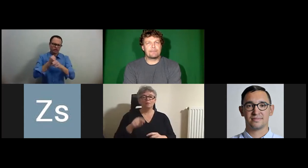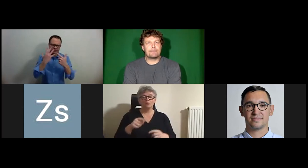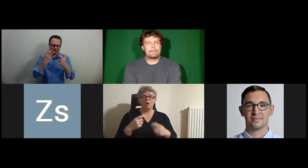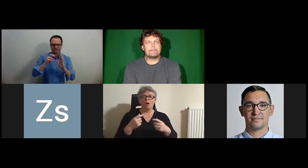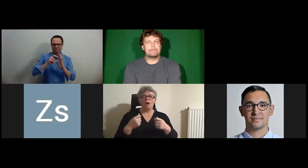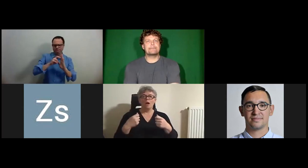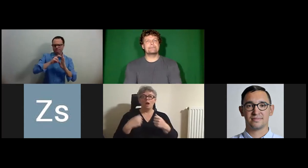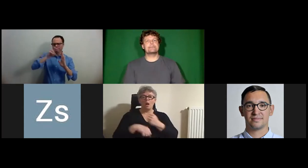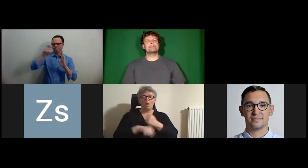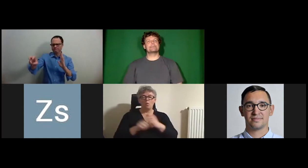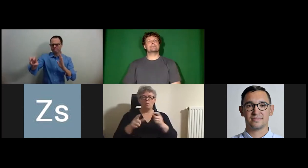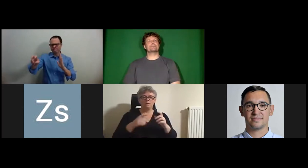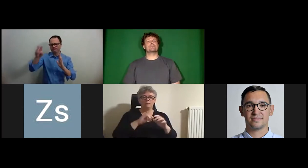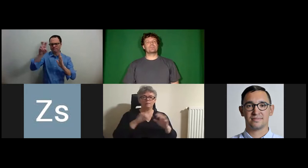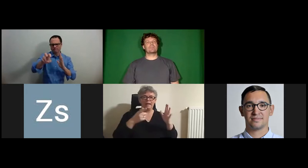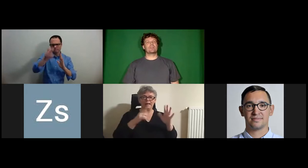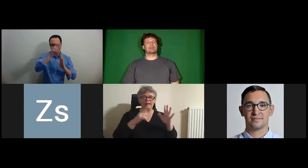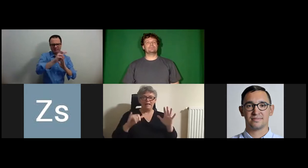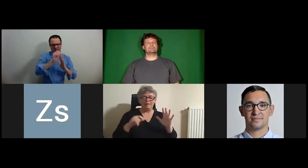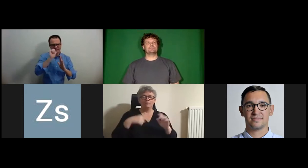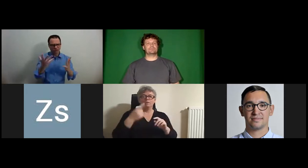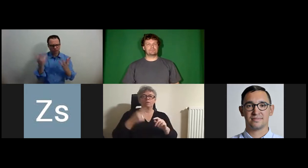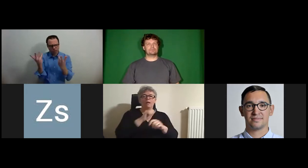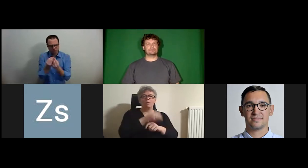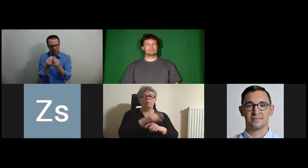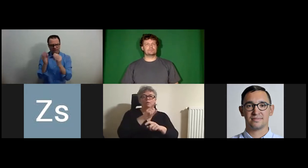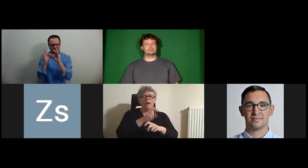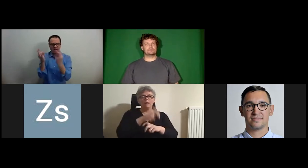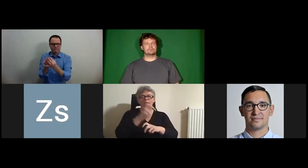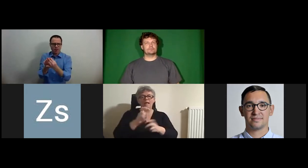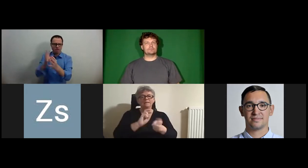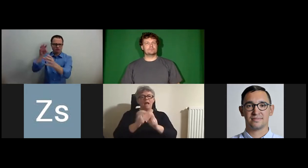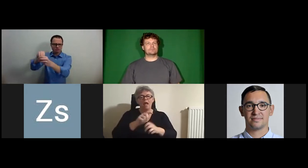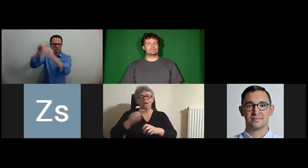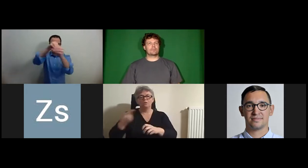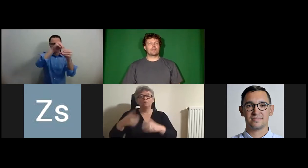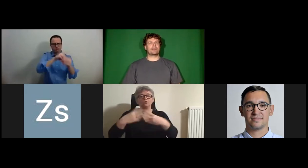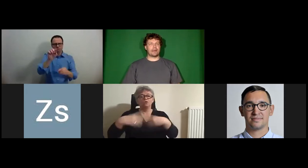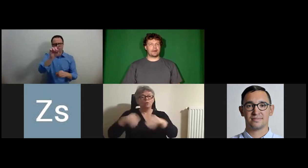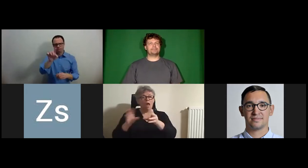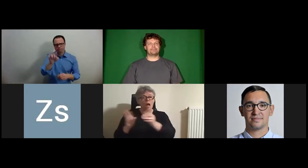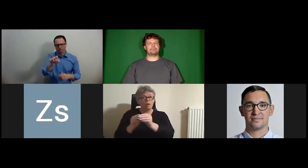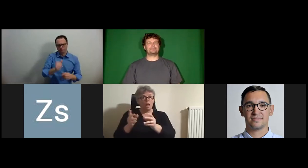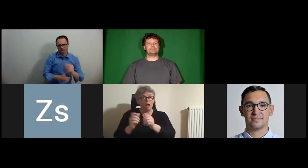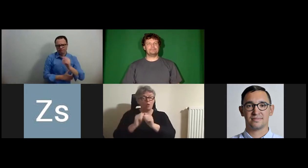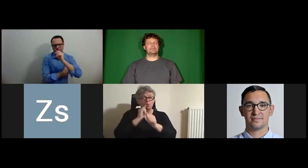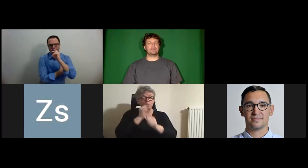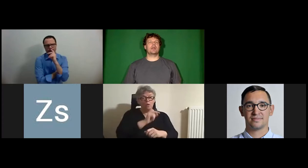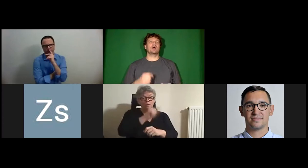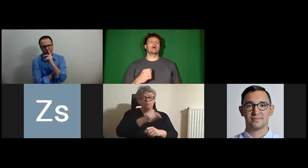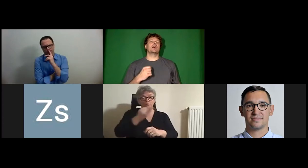Great. So you've played for 7 different clubs in different countries. Did you bring your